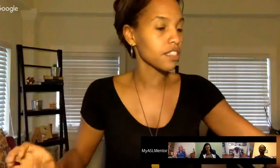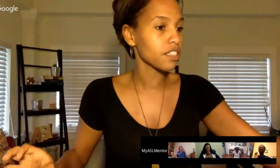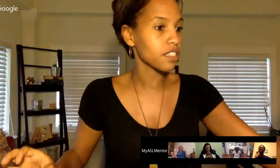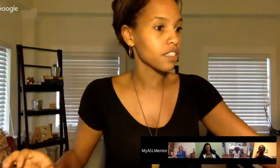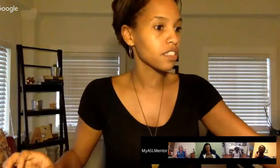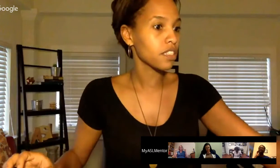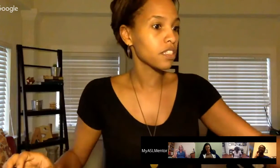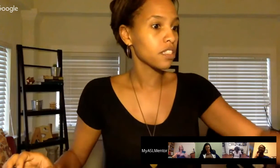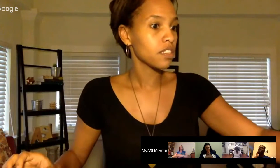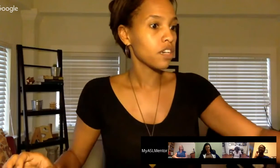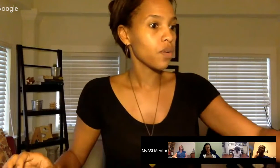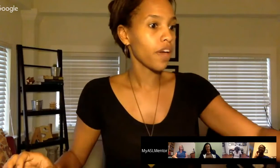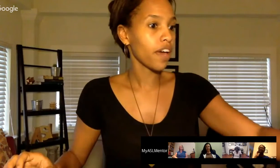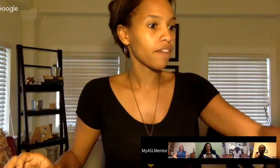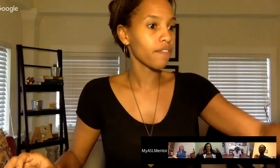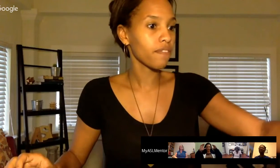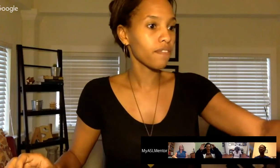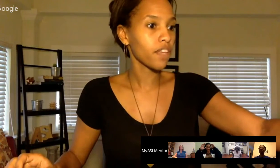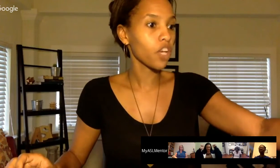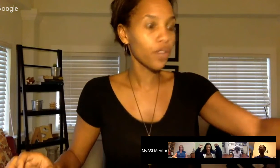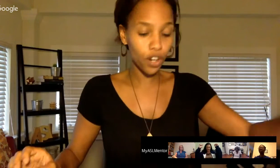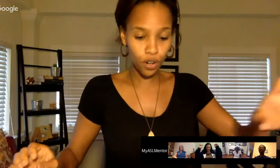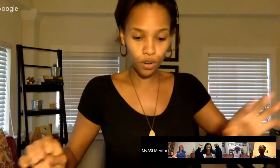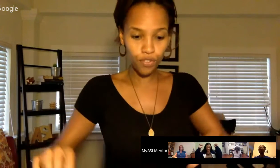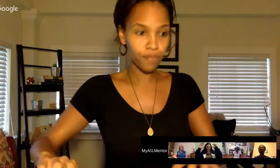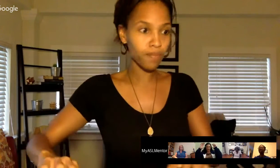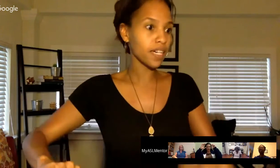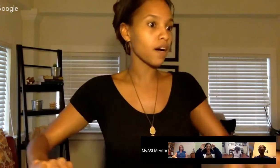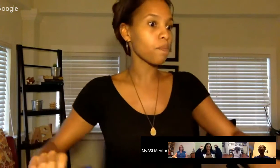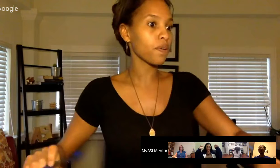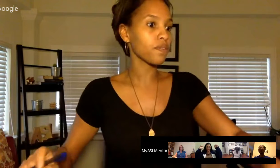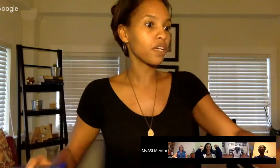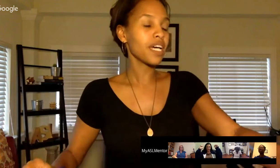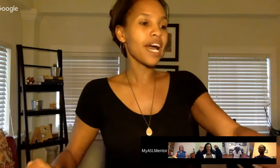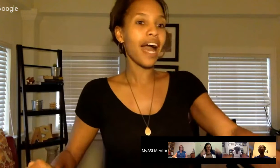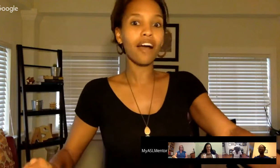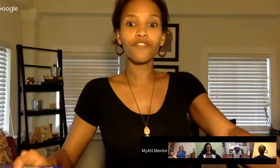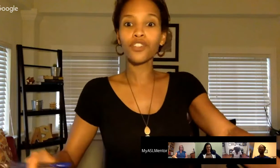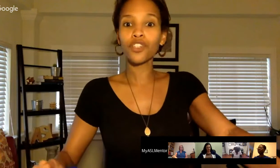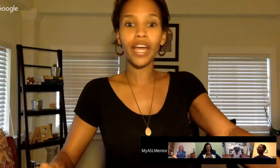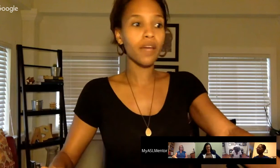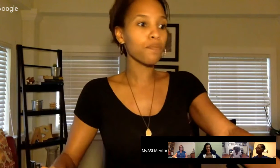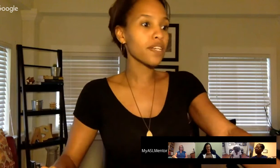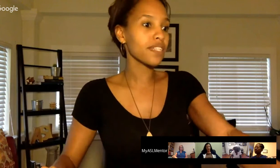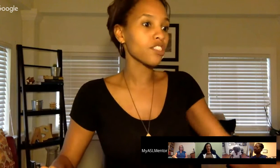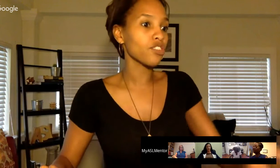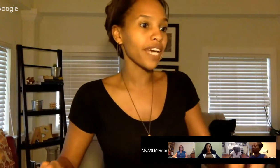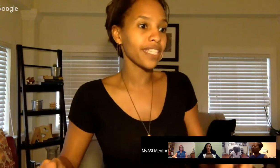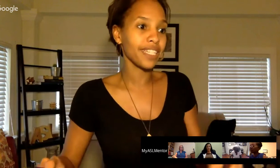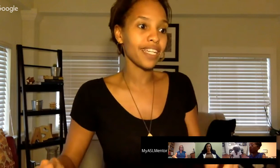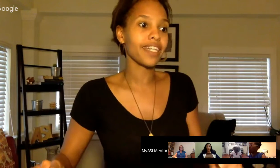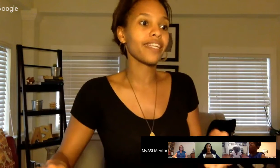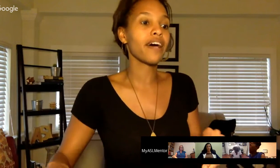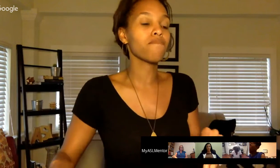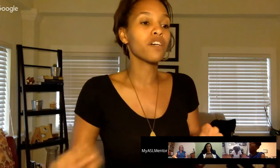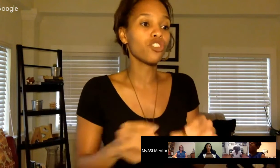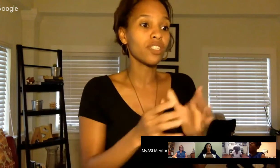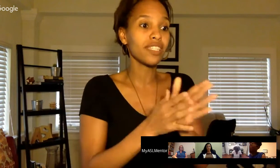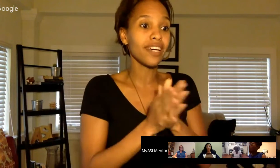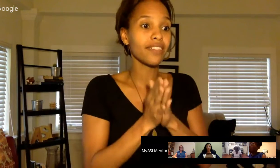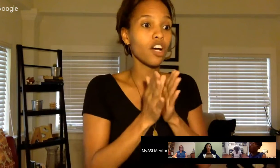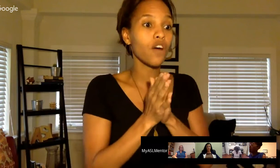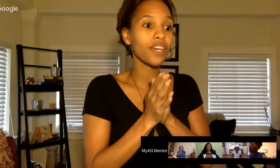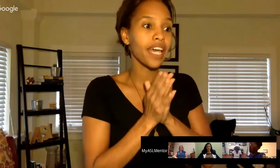President. Okay. Here we go from the top. After a presidential candidate has had